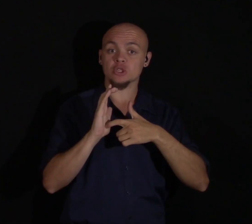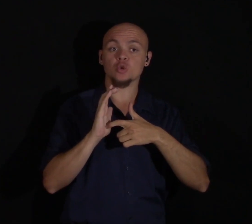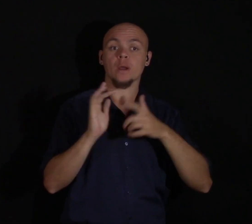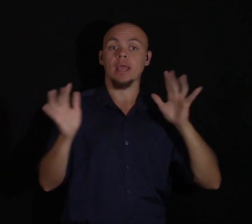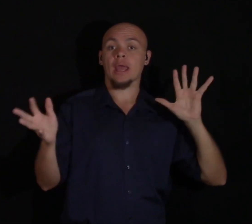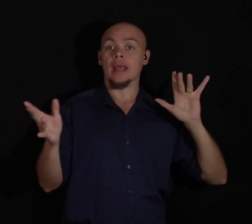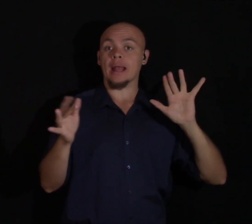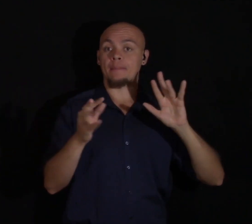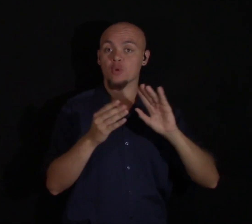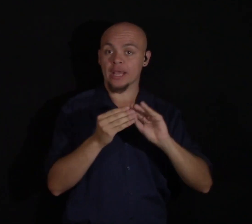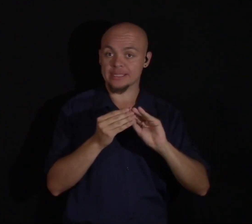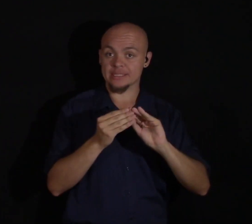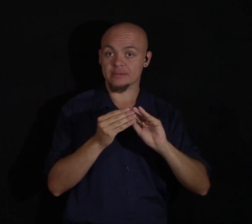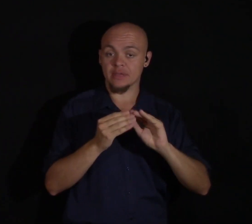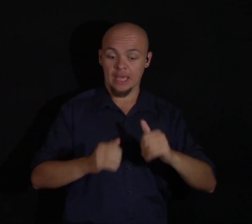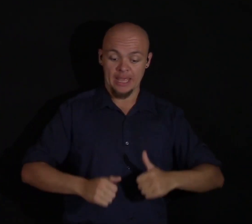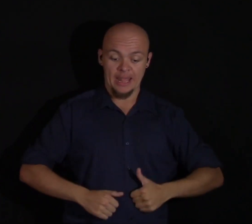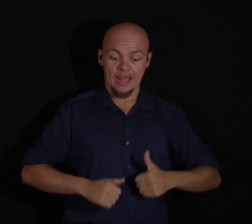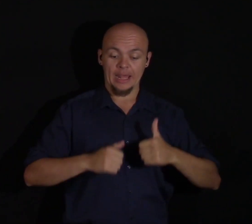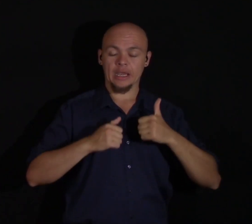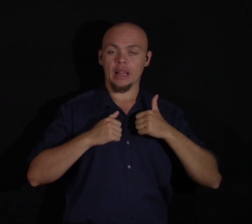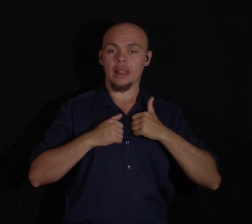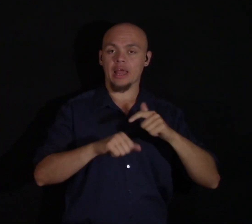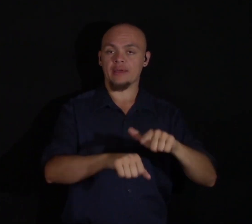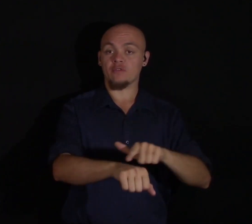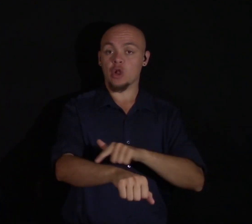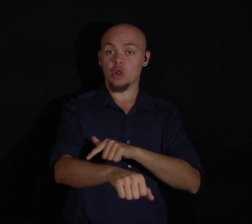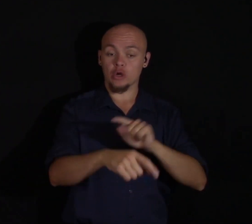comprehensive, and lifelong?